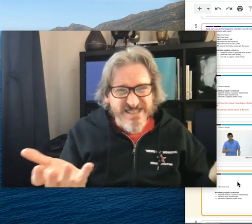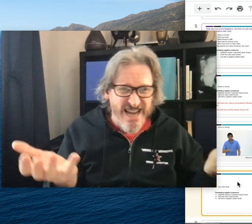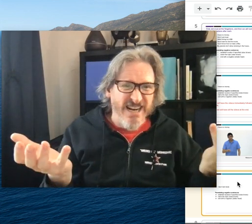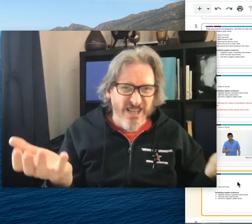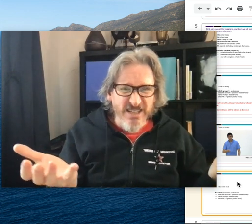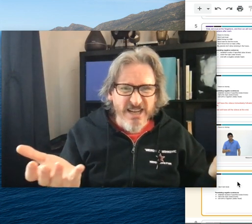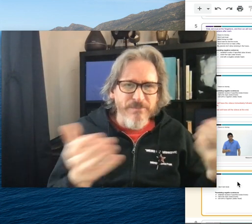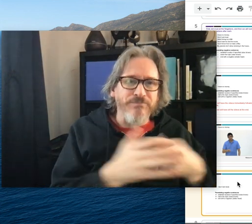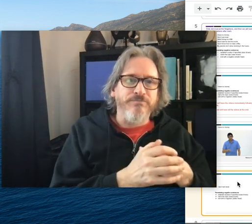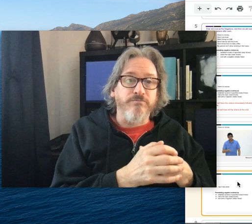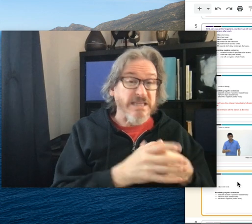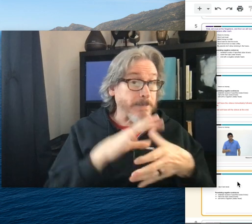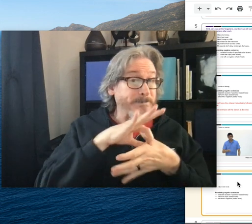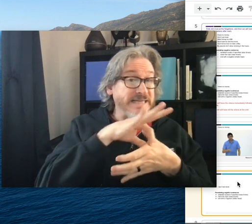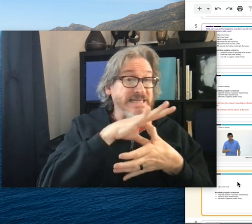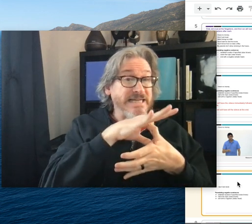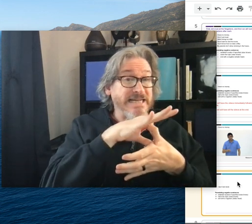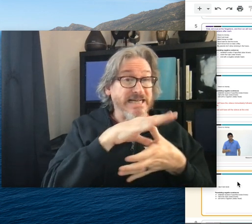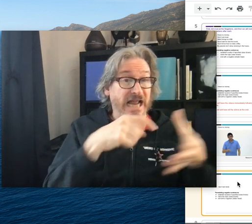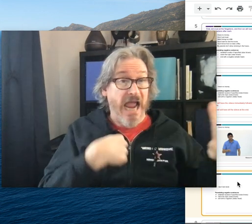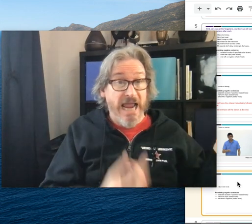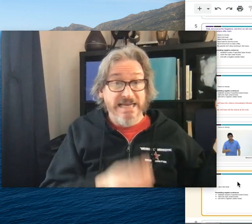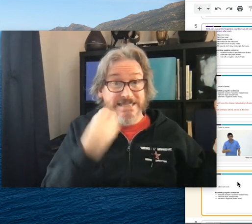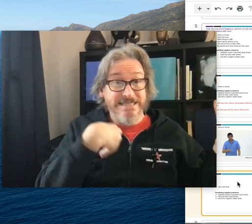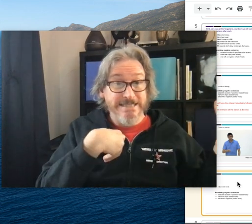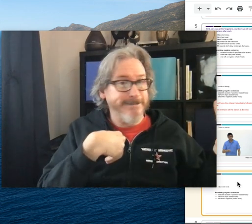It feels kind of clunky.